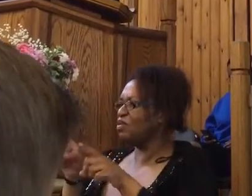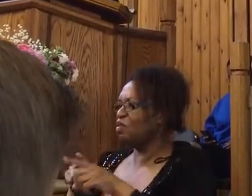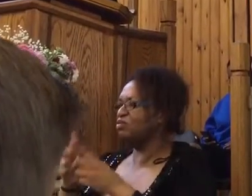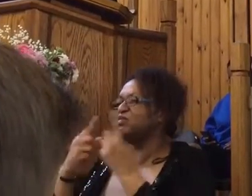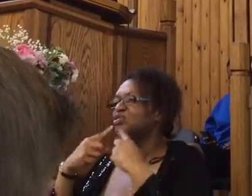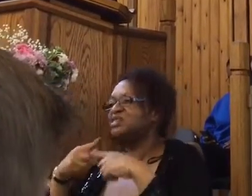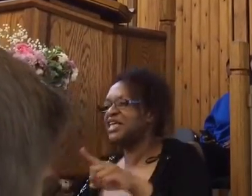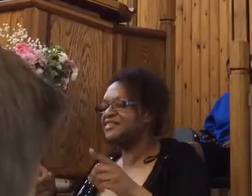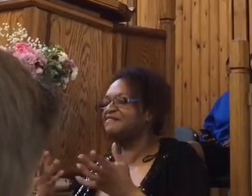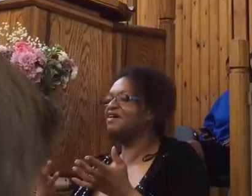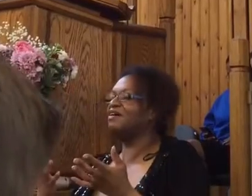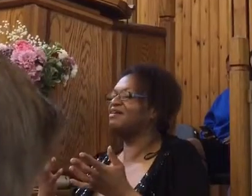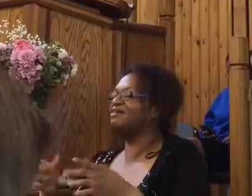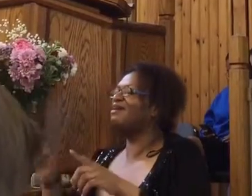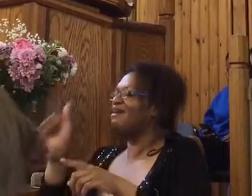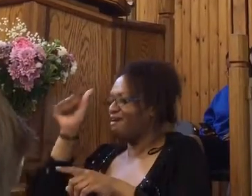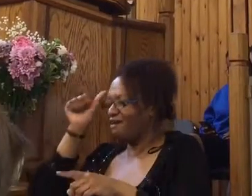with Jesus?